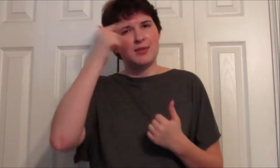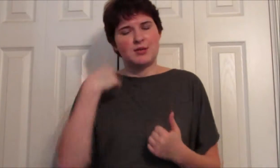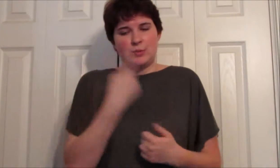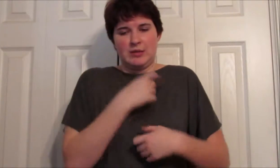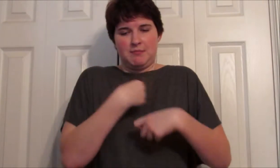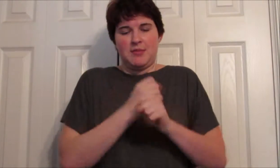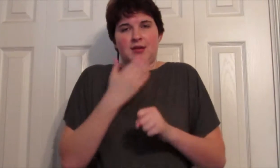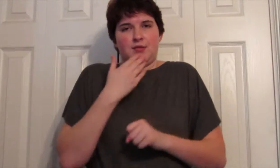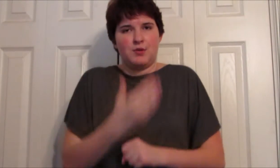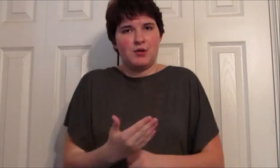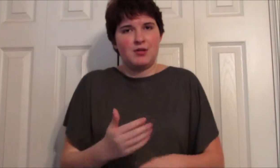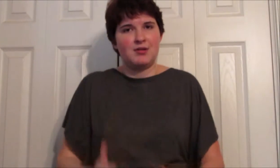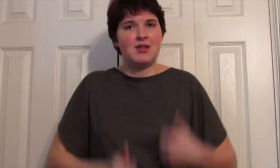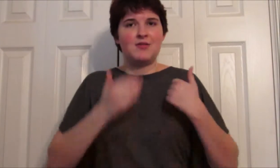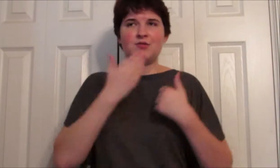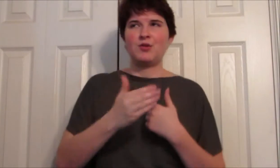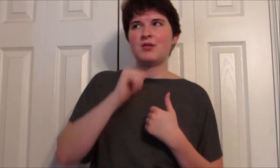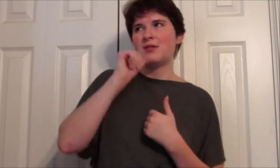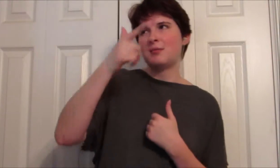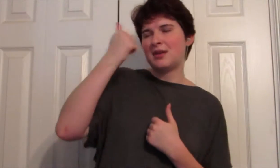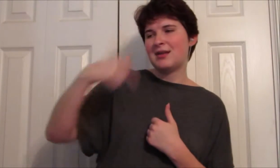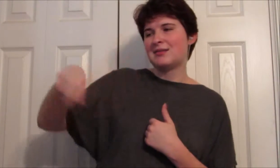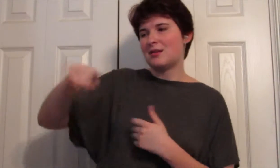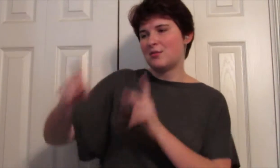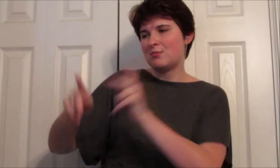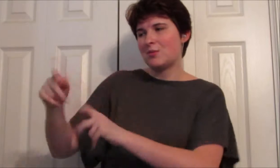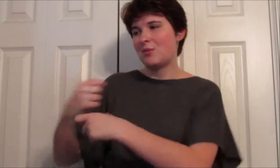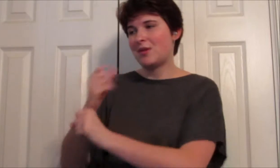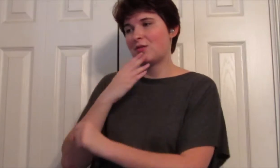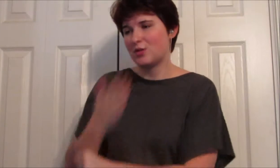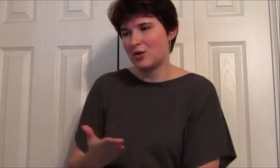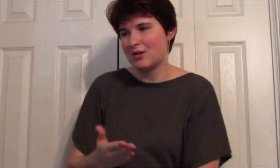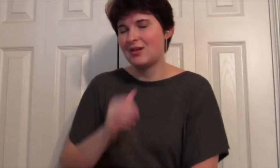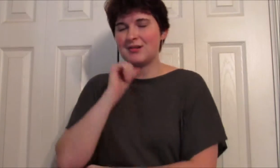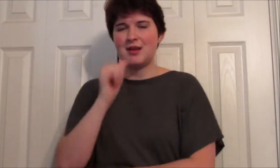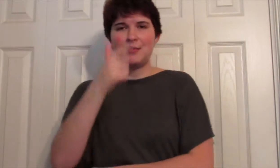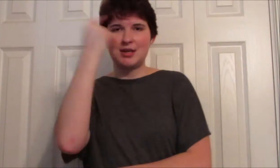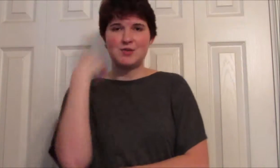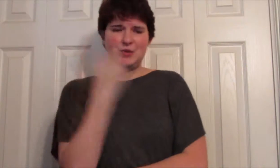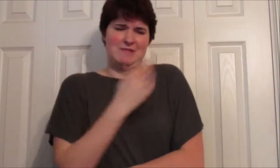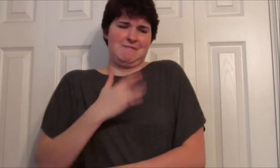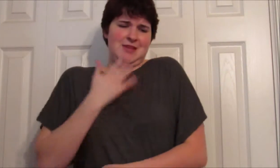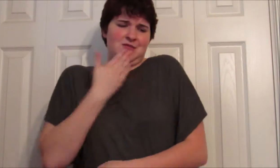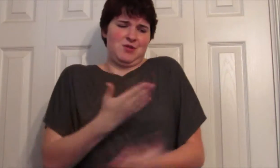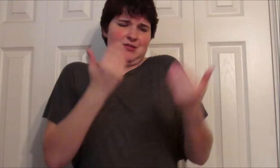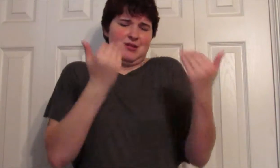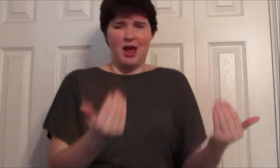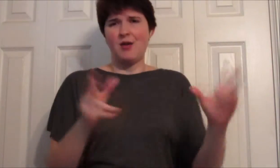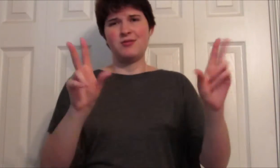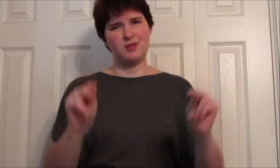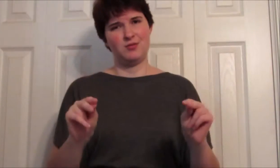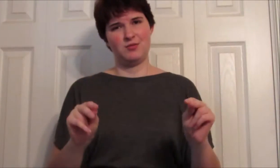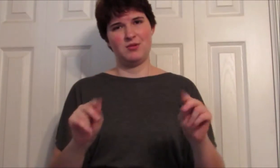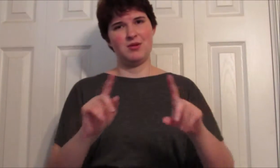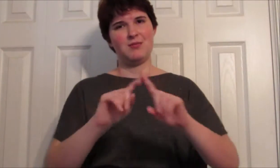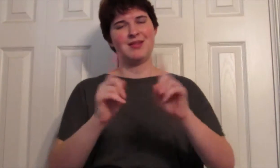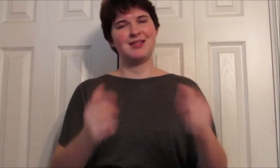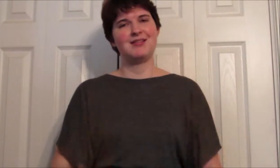good. Life is good, not because others make it good. Life is good, not because we feel good at the moment. Life is good